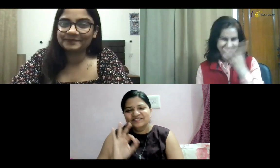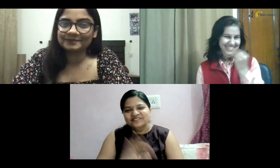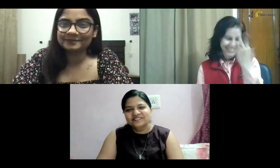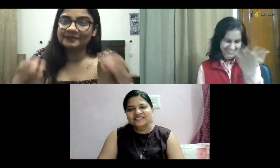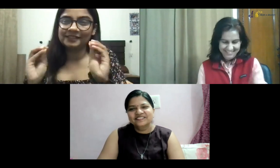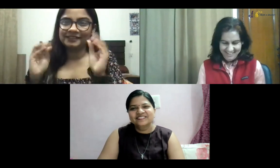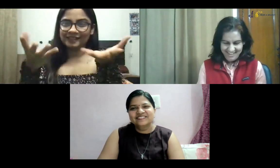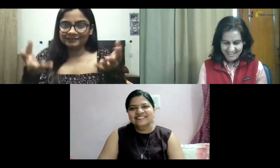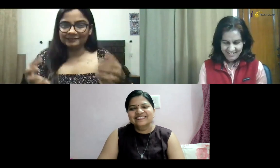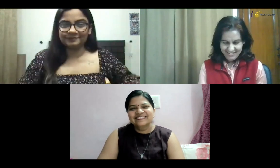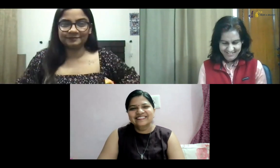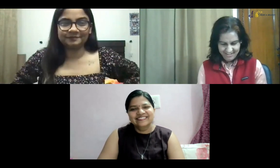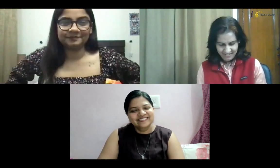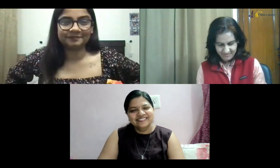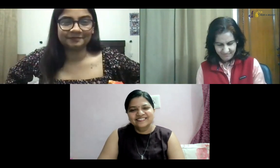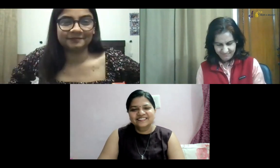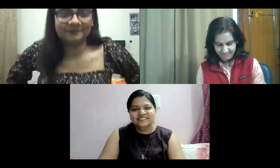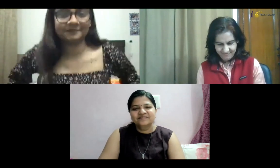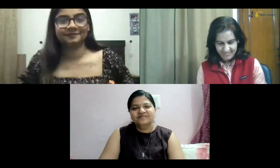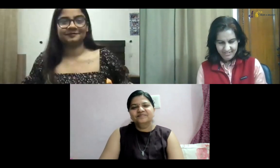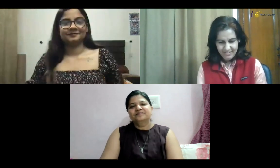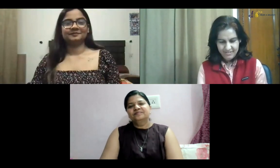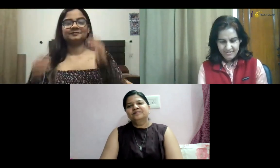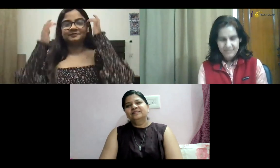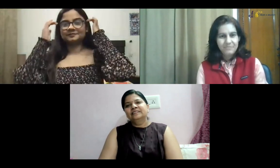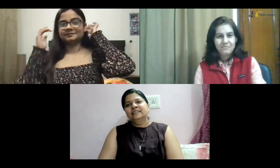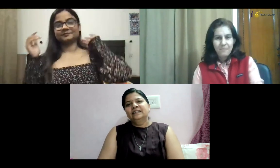Hello, Kajal. How are you?